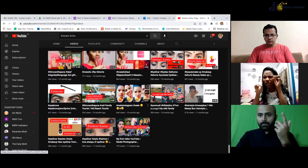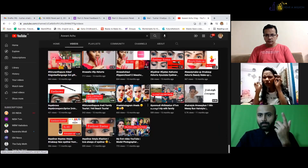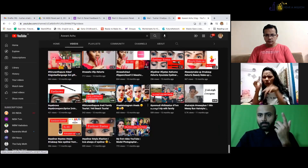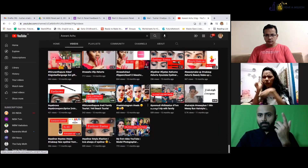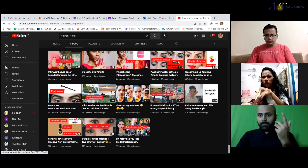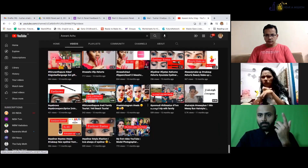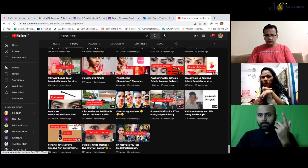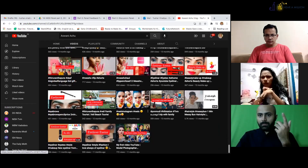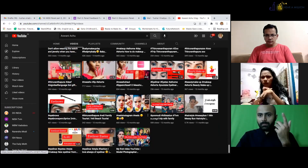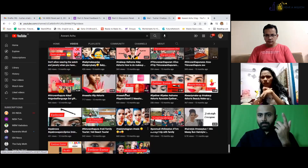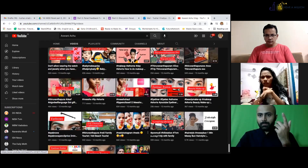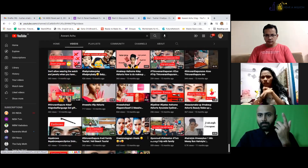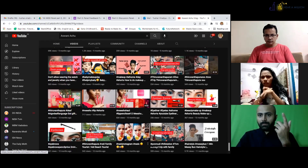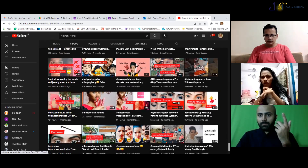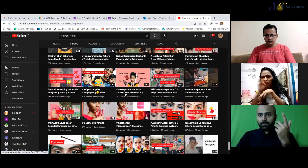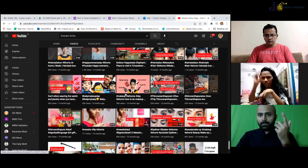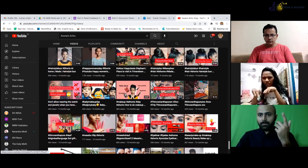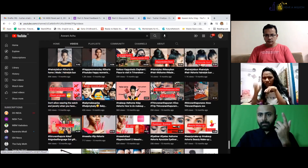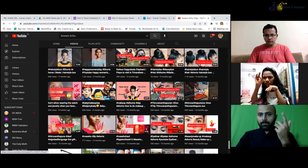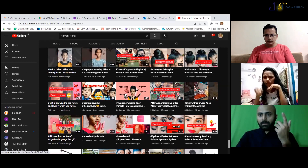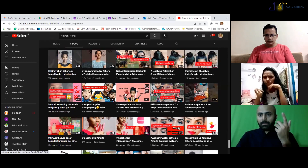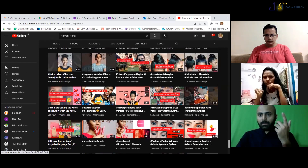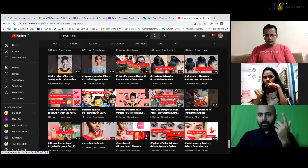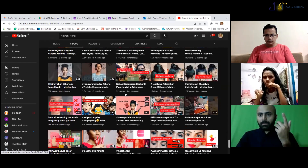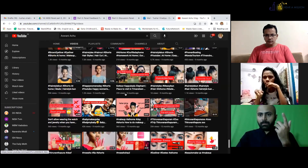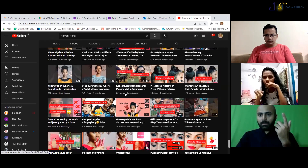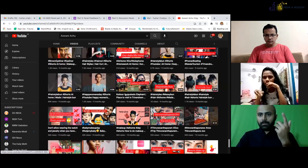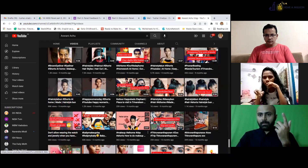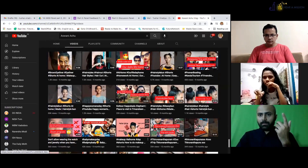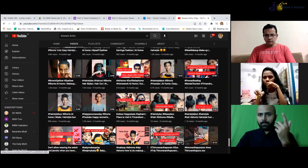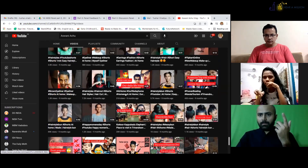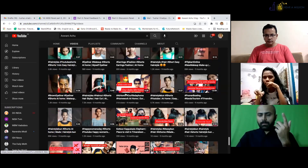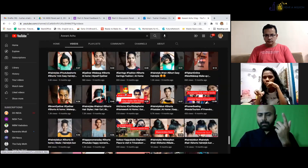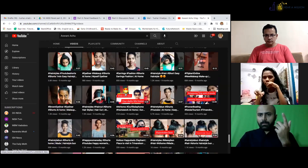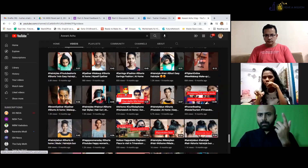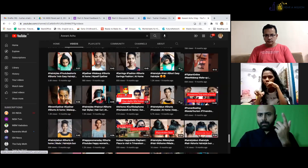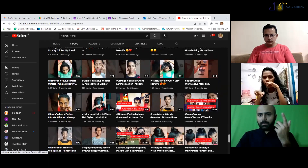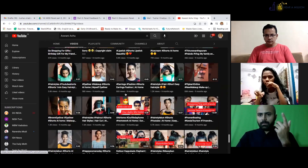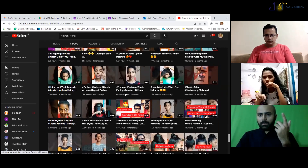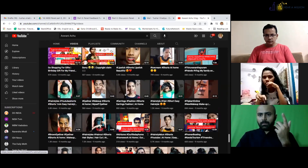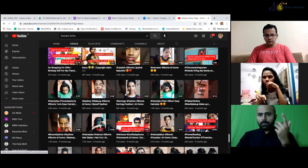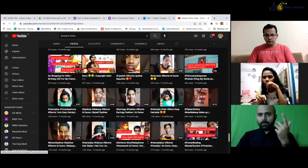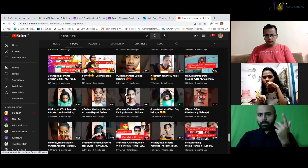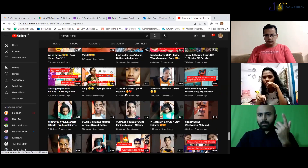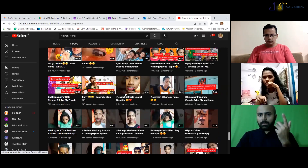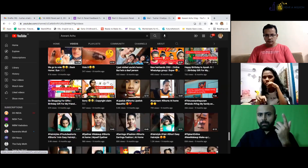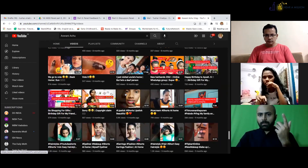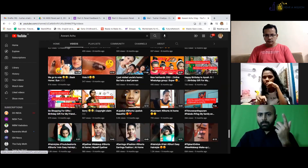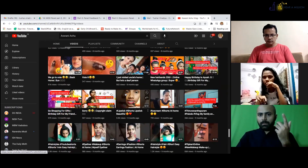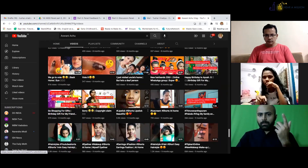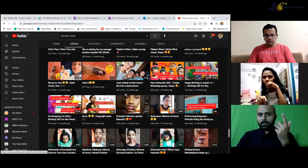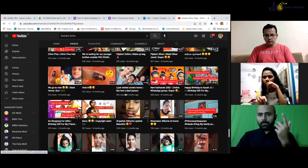Go, little down, little down. Scroll down, little scroll down. Go, little